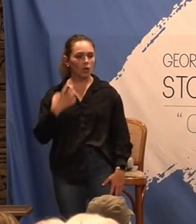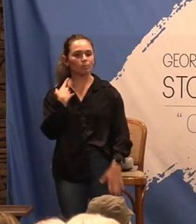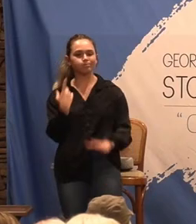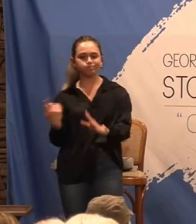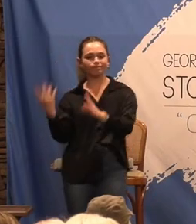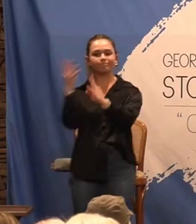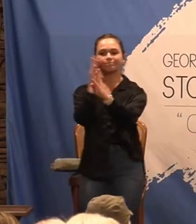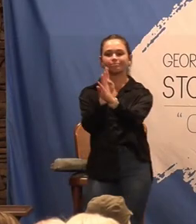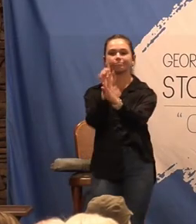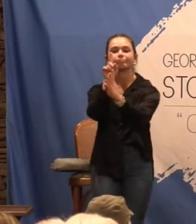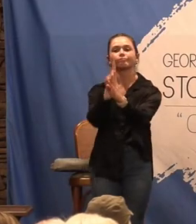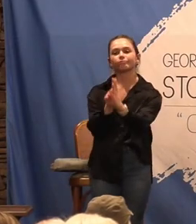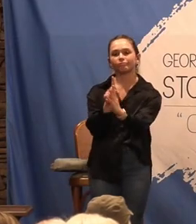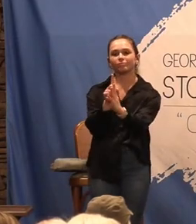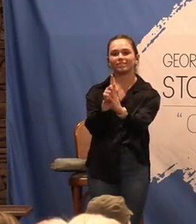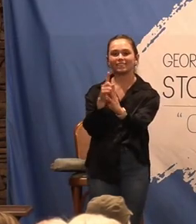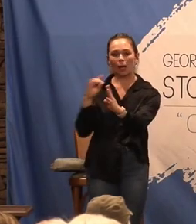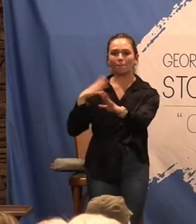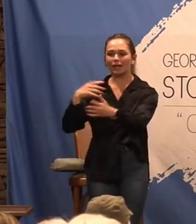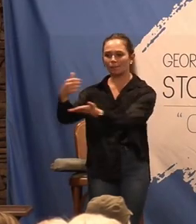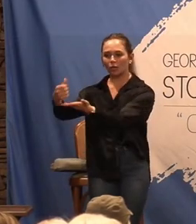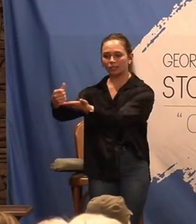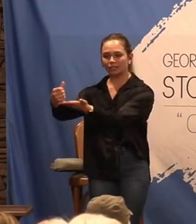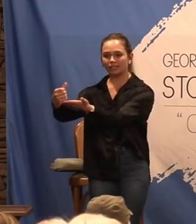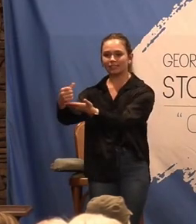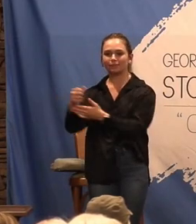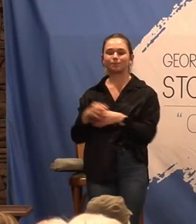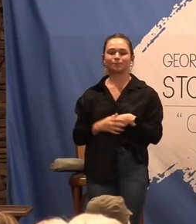line by the mugs.